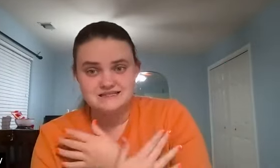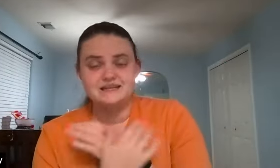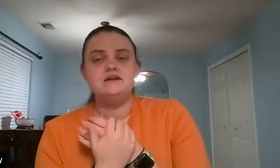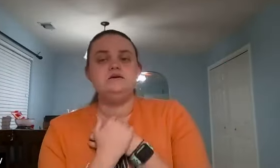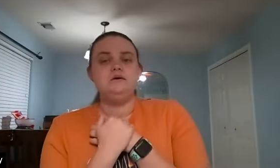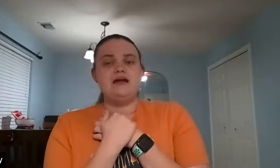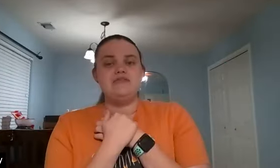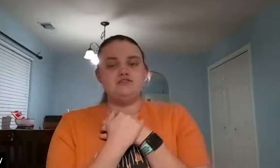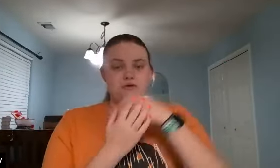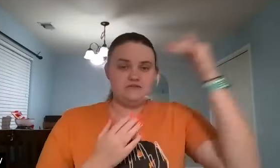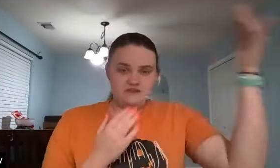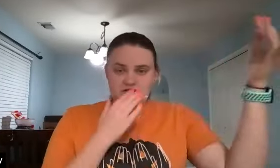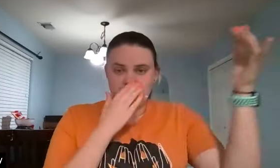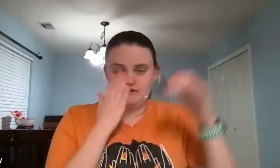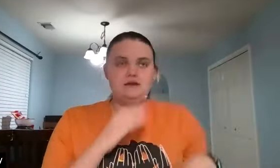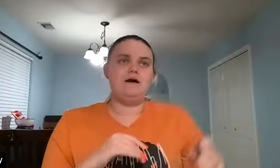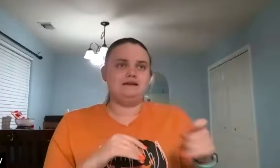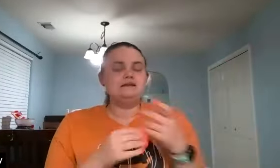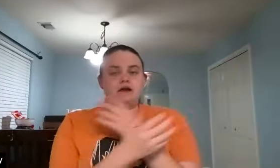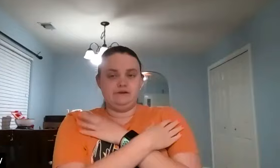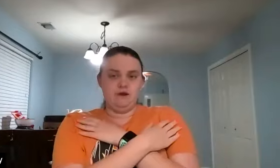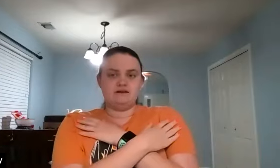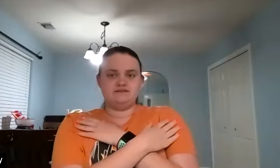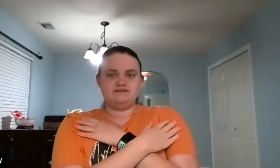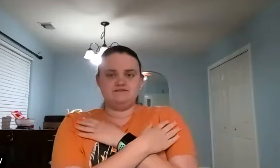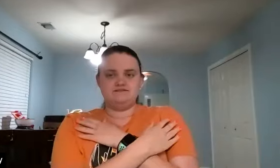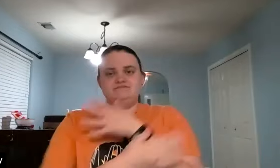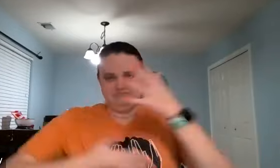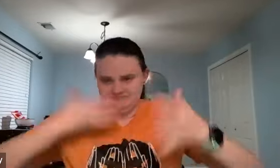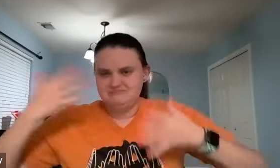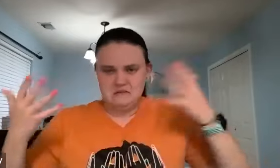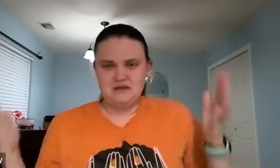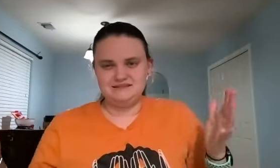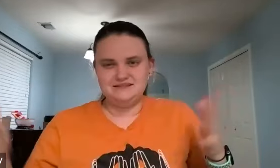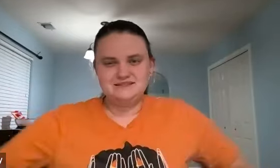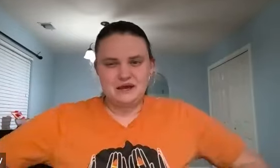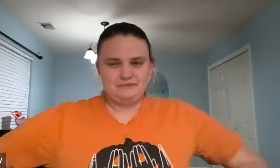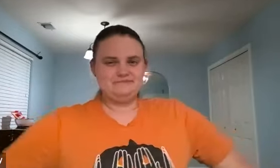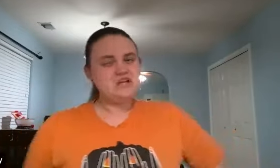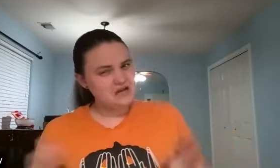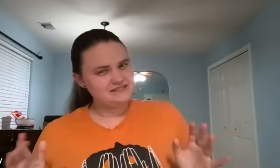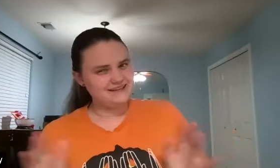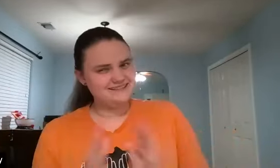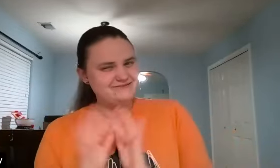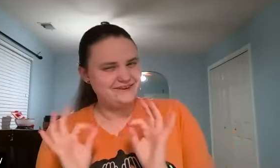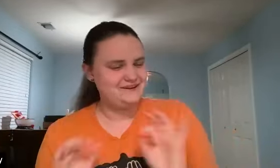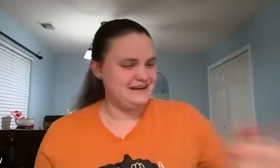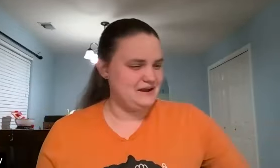resting. And then throughout the year, you're like, well, I need rest. It makes sense. So context, very good and